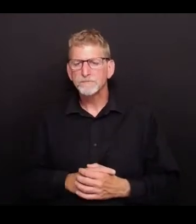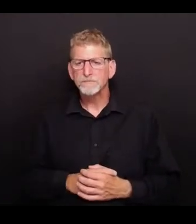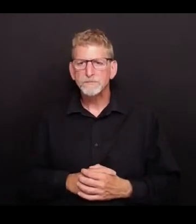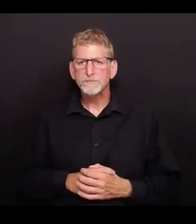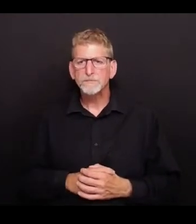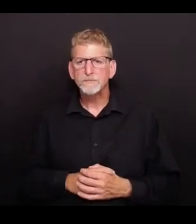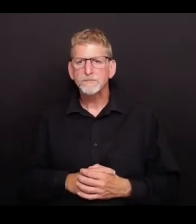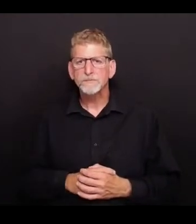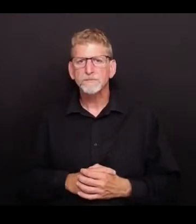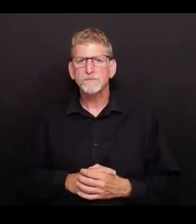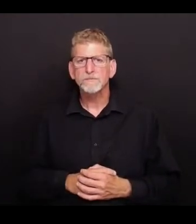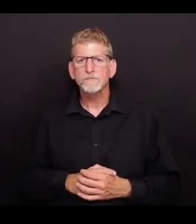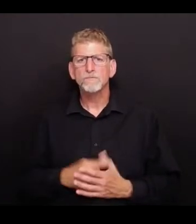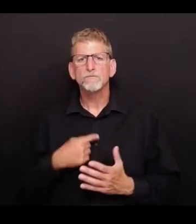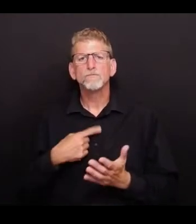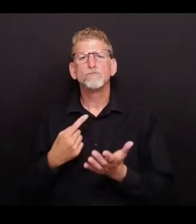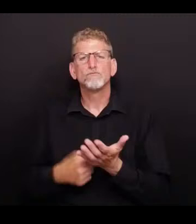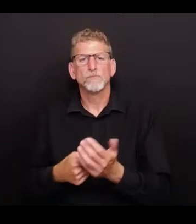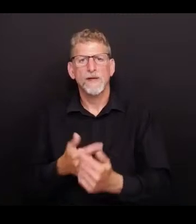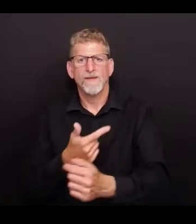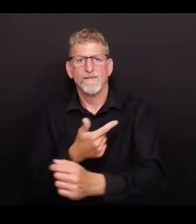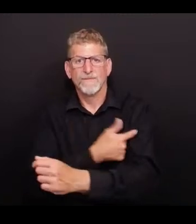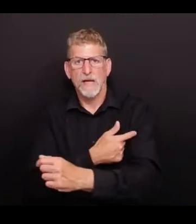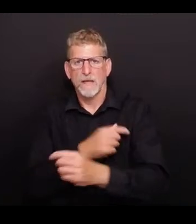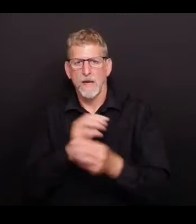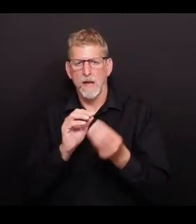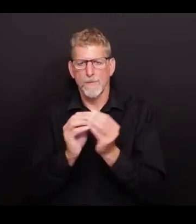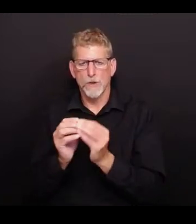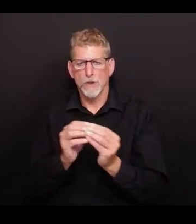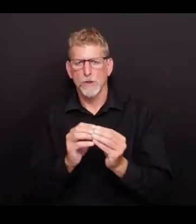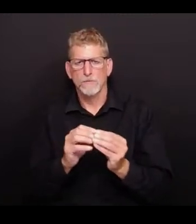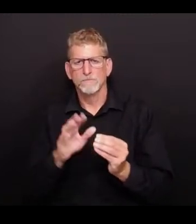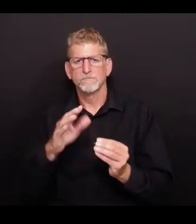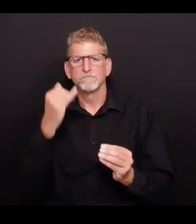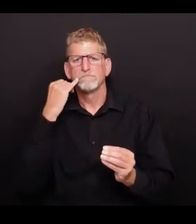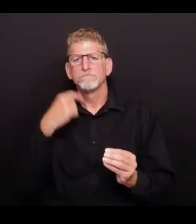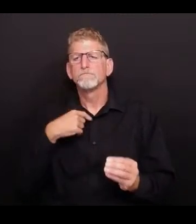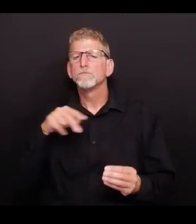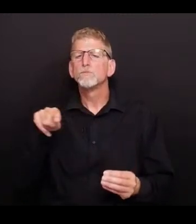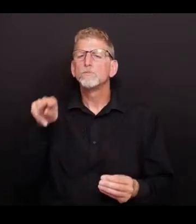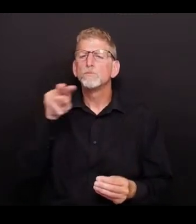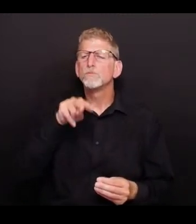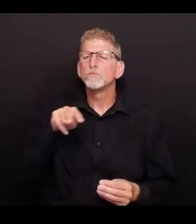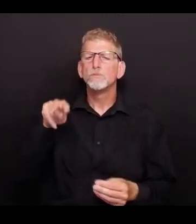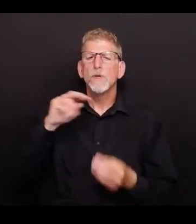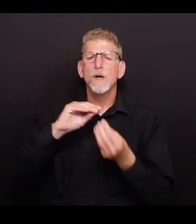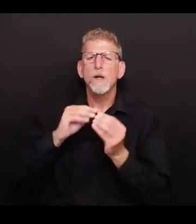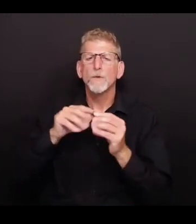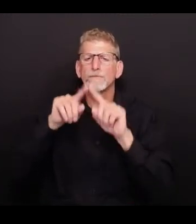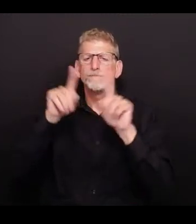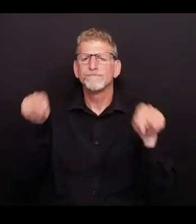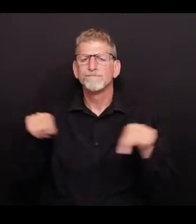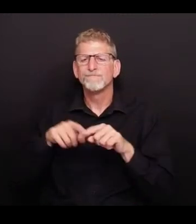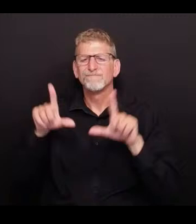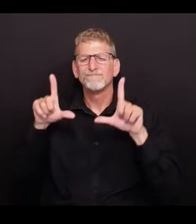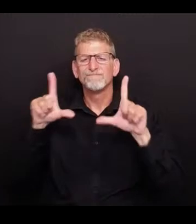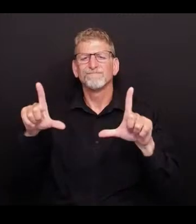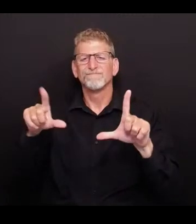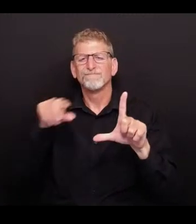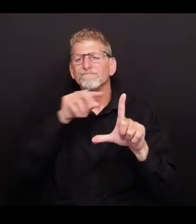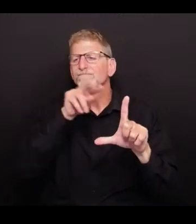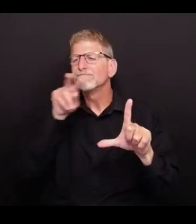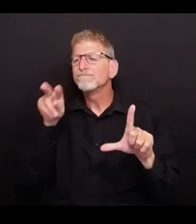Yeah, sure. So going back to vaccination rates, if I'm correct, looking at the vaccine dashboard, it looks